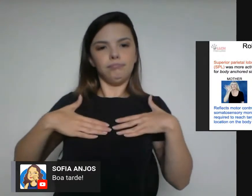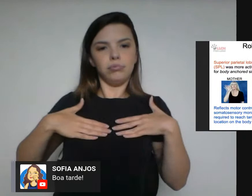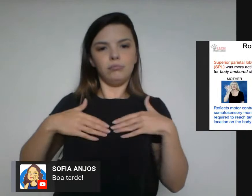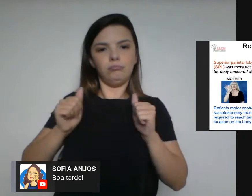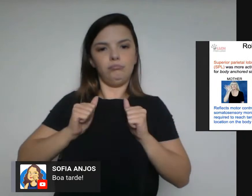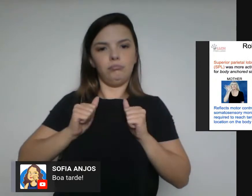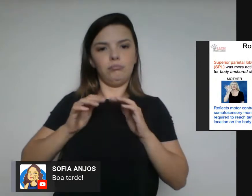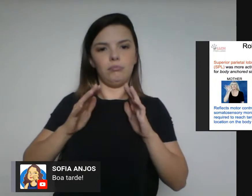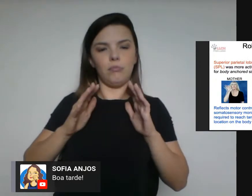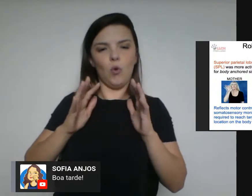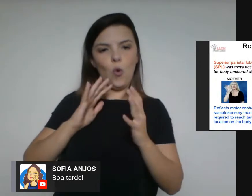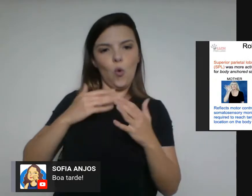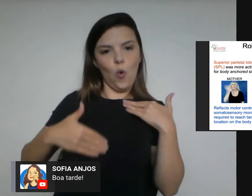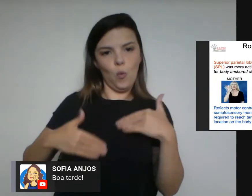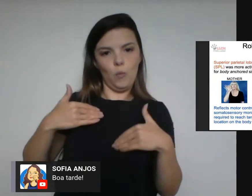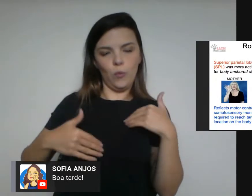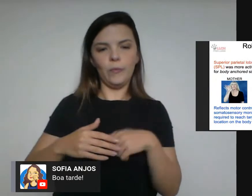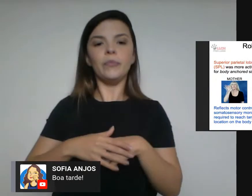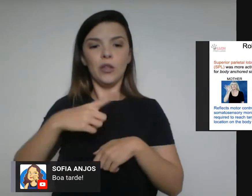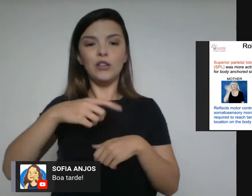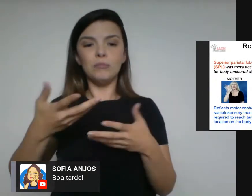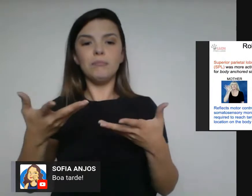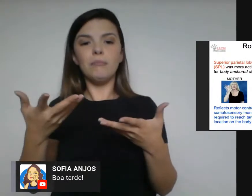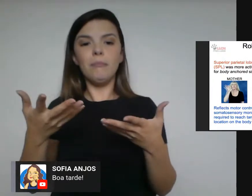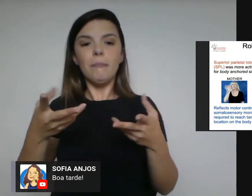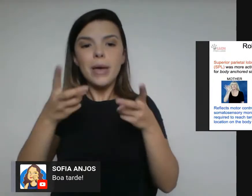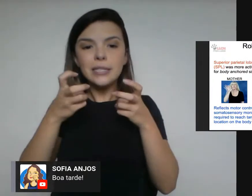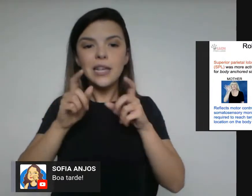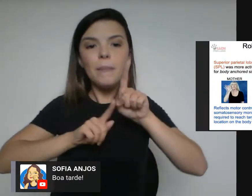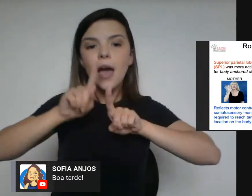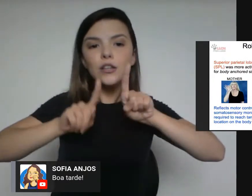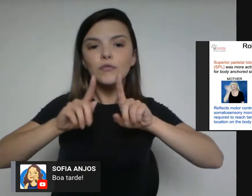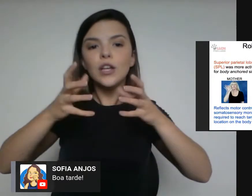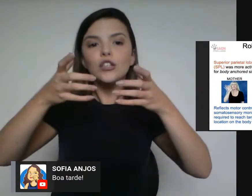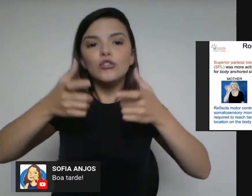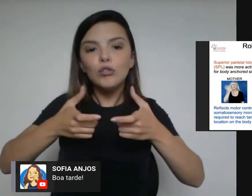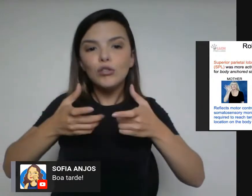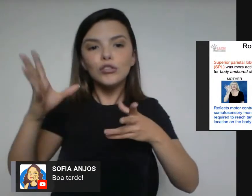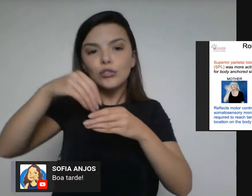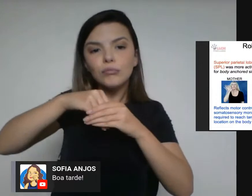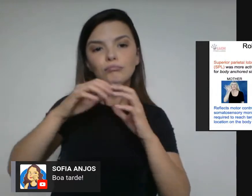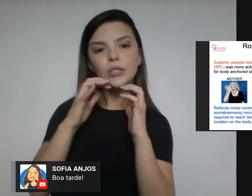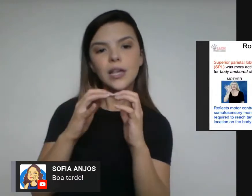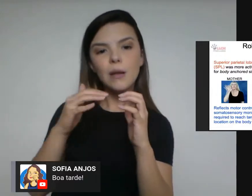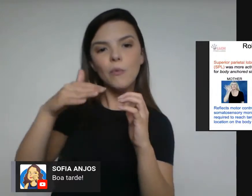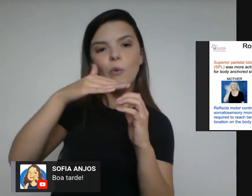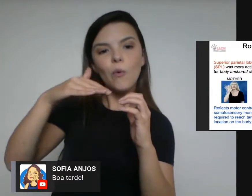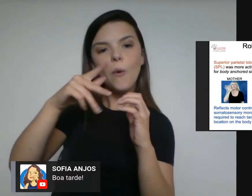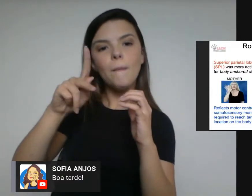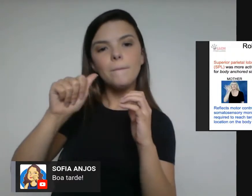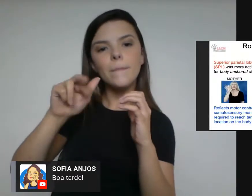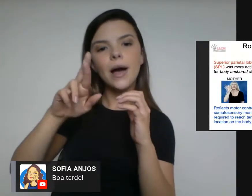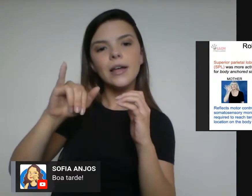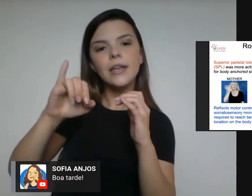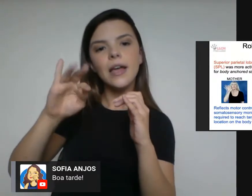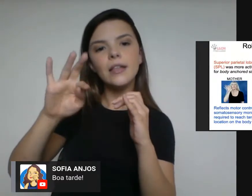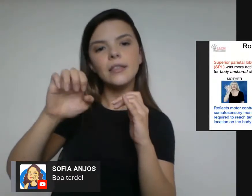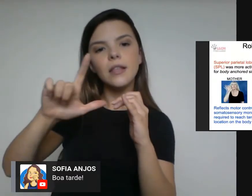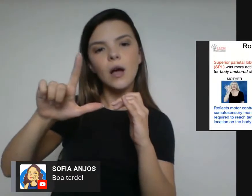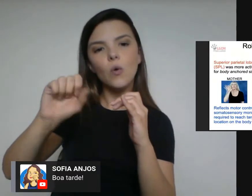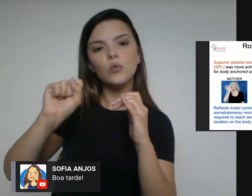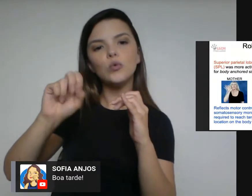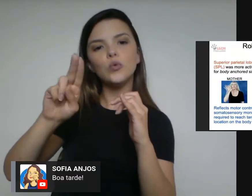signs in superior parietal lobule, and particularly because of the way those signs are produced, targeting a location on the